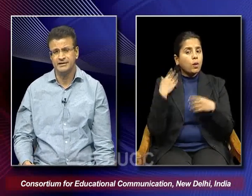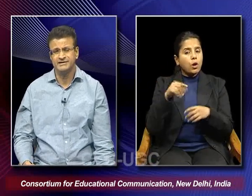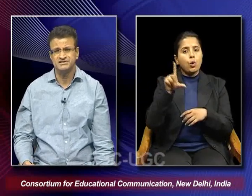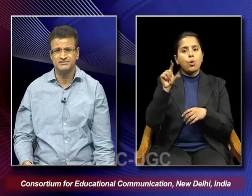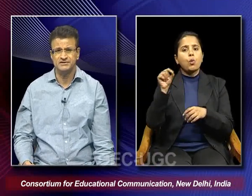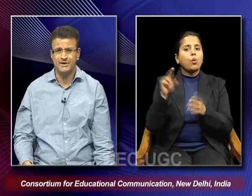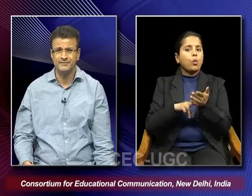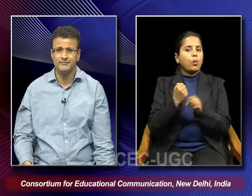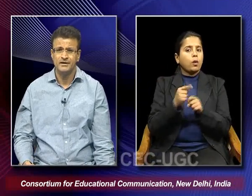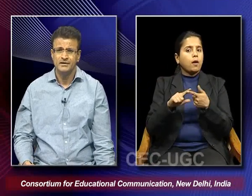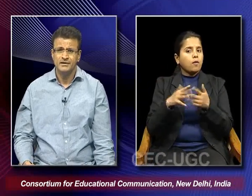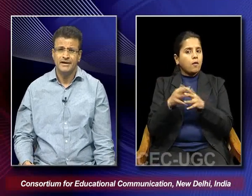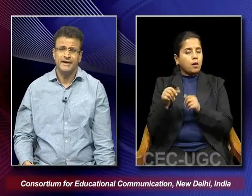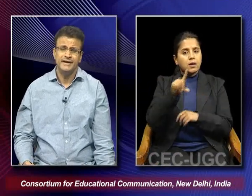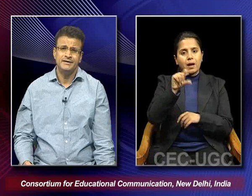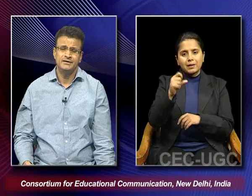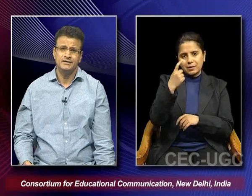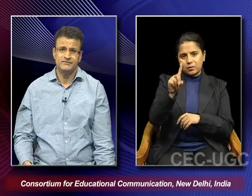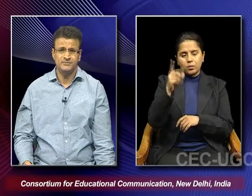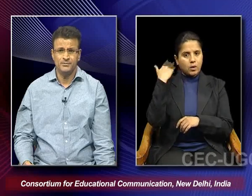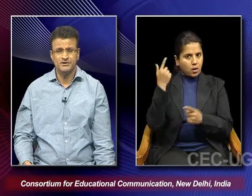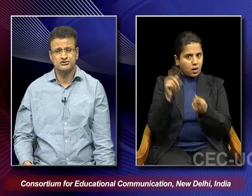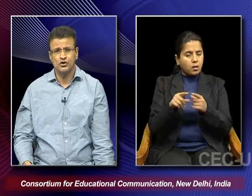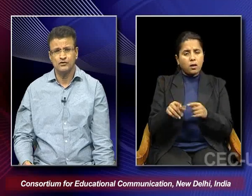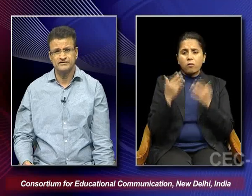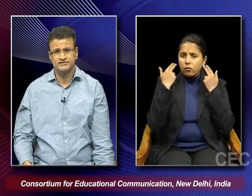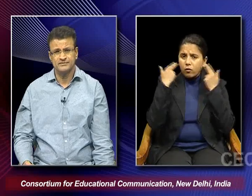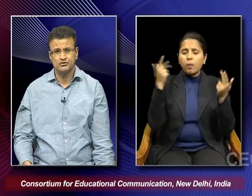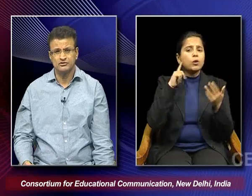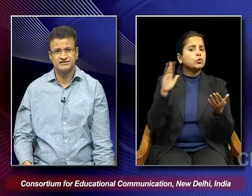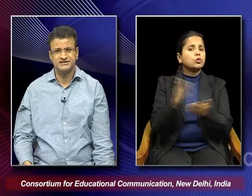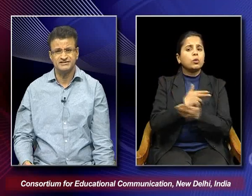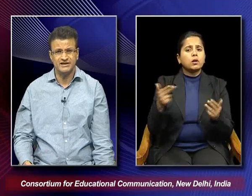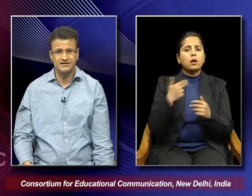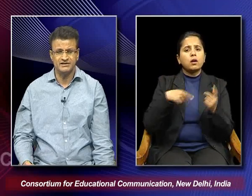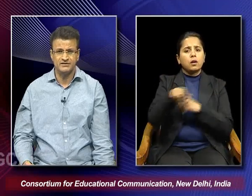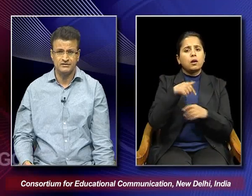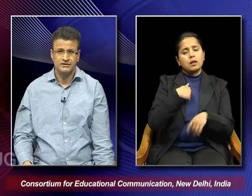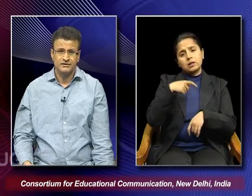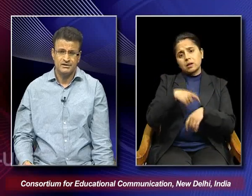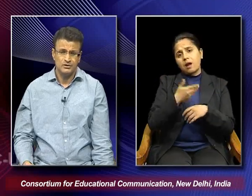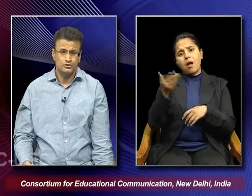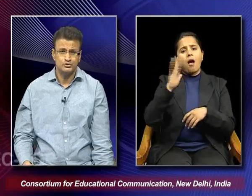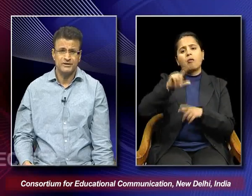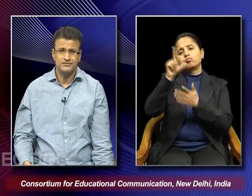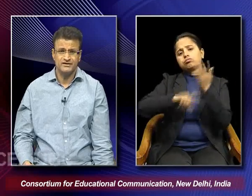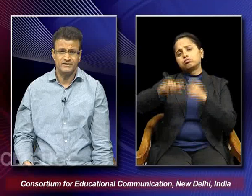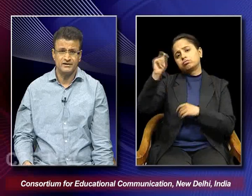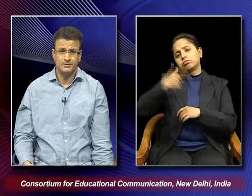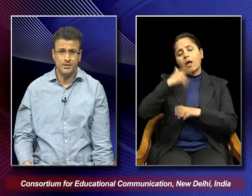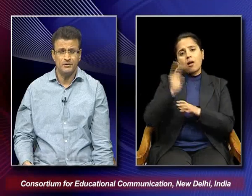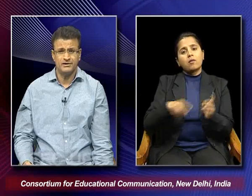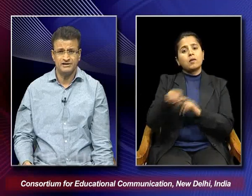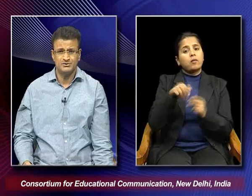in 1971. And a very popular song of this film called Sandese Aate Hain also became